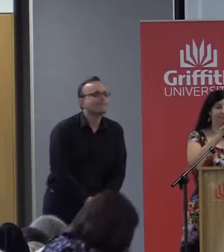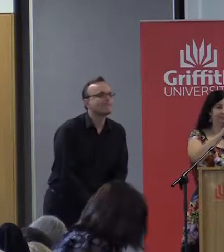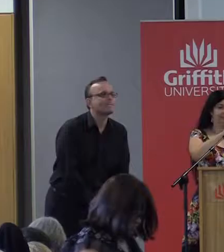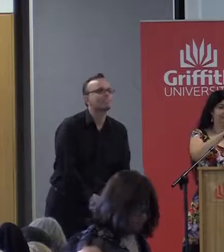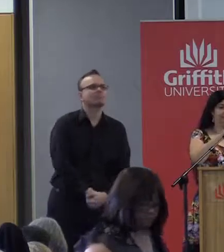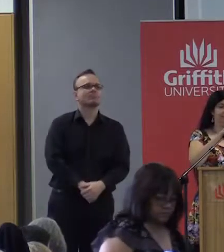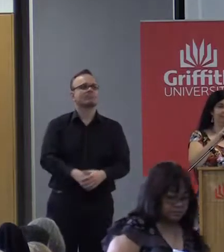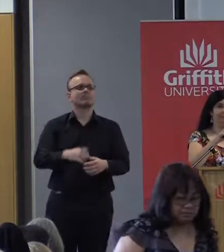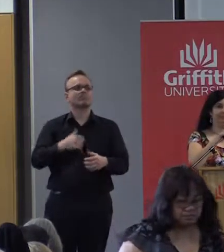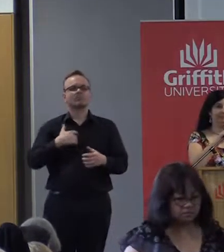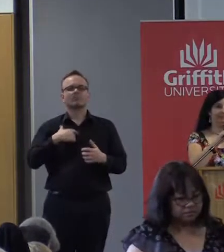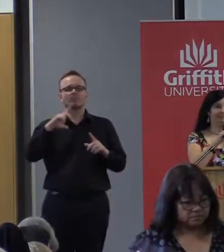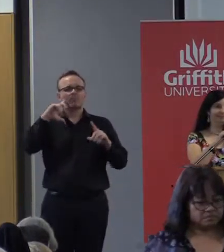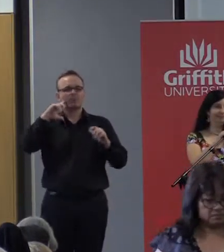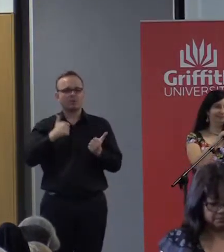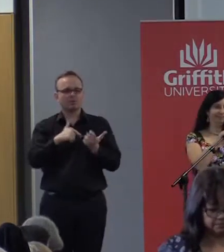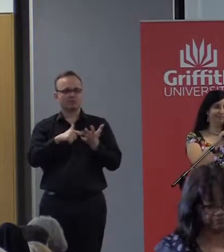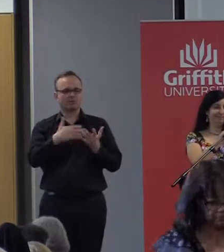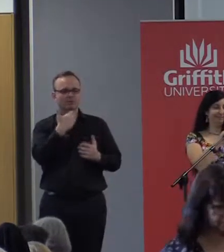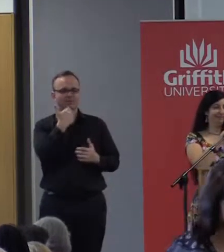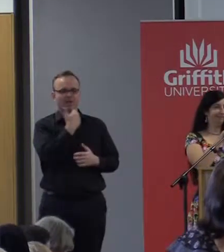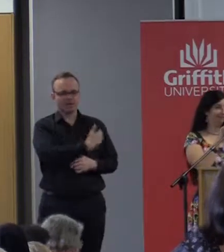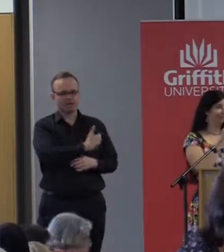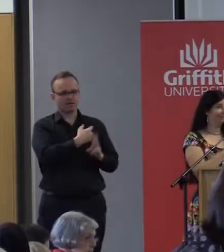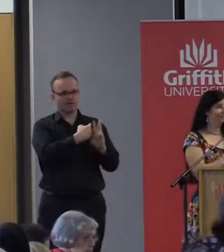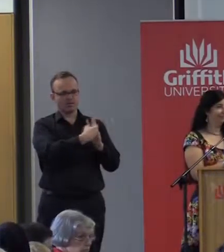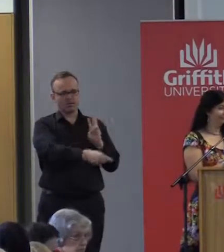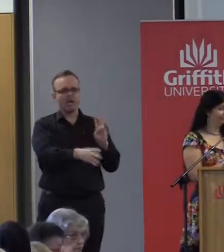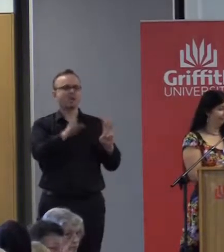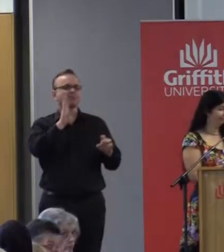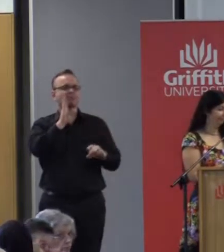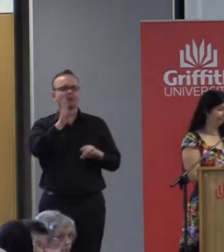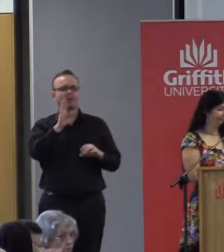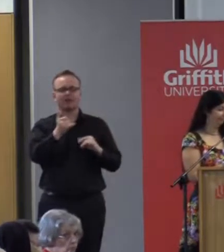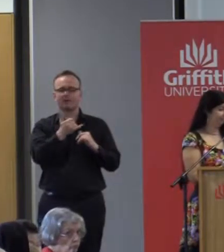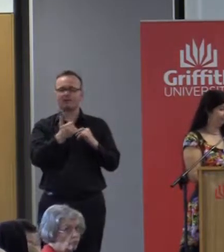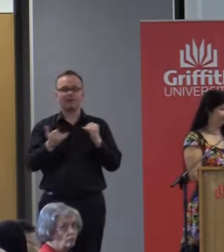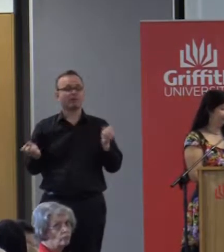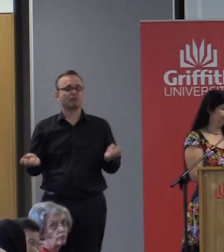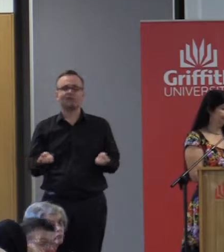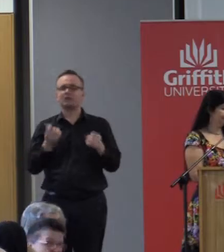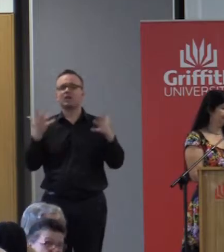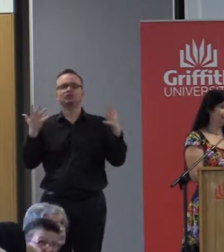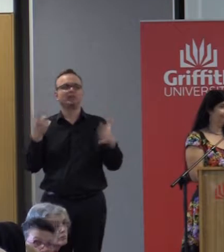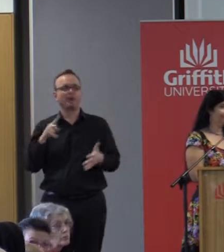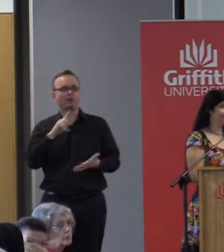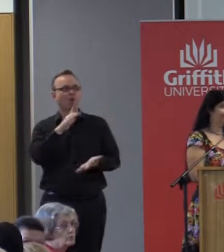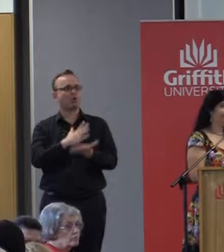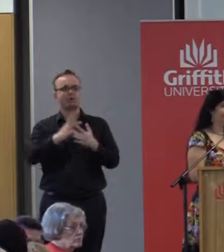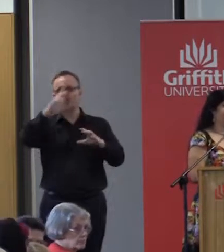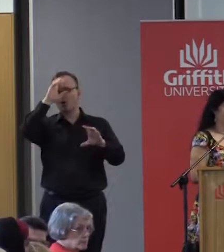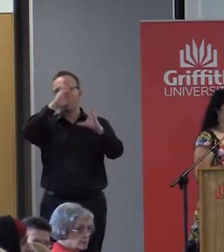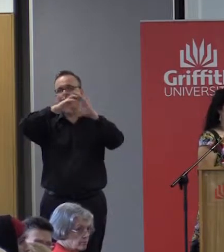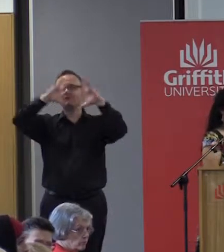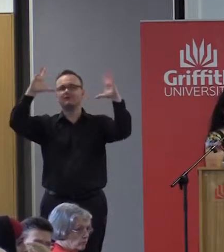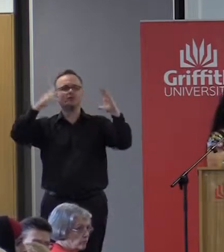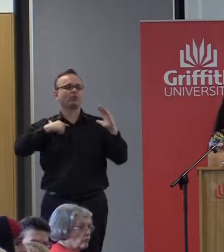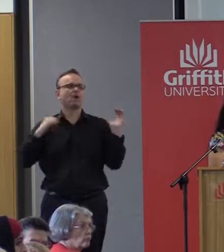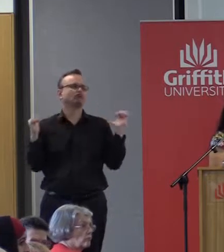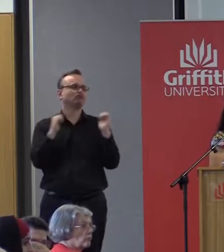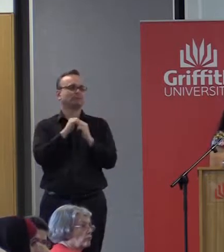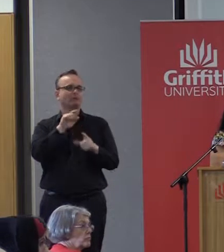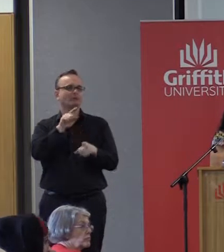I'd like to thank the three speakers for that very refreshing and honest overview, and I agree wholeheartedly with most of it,